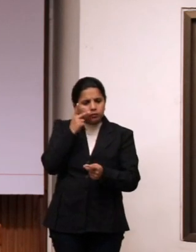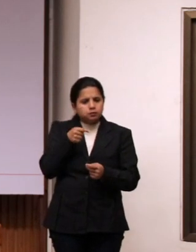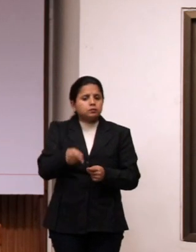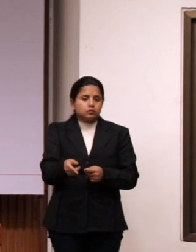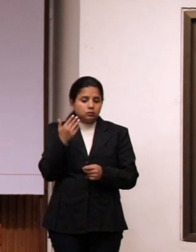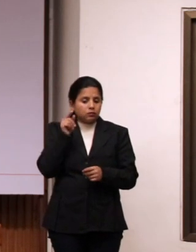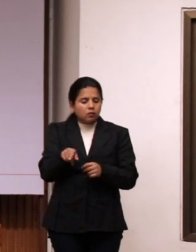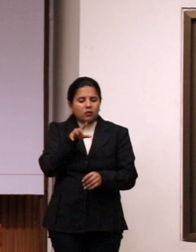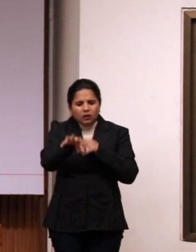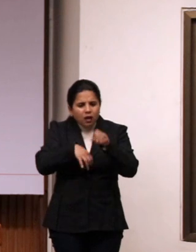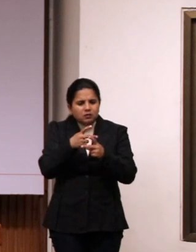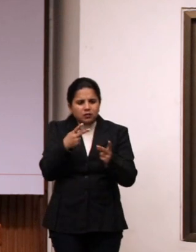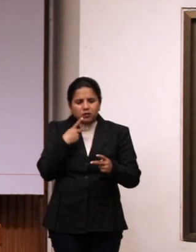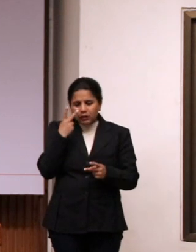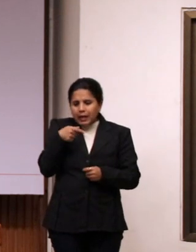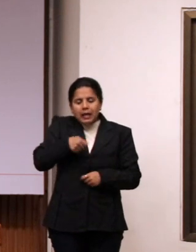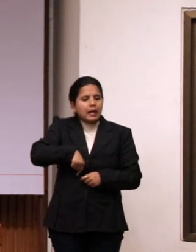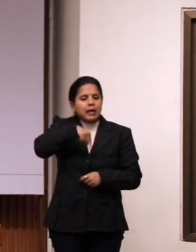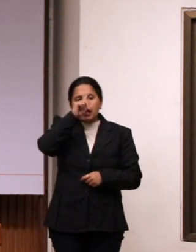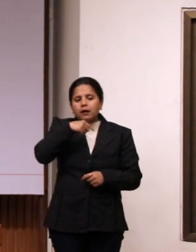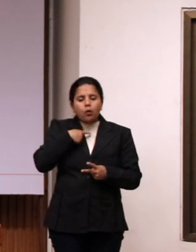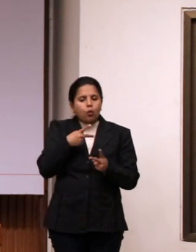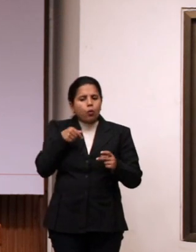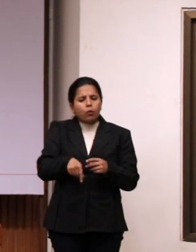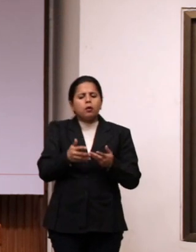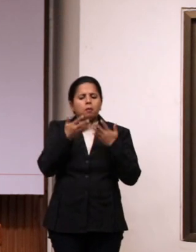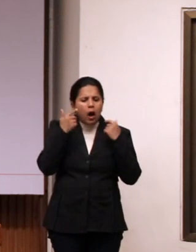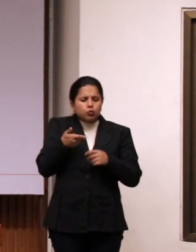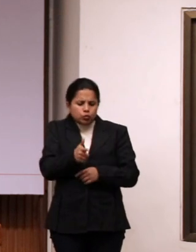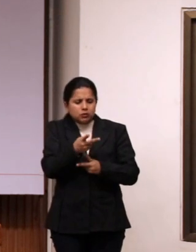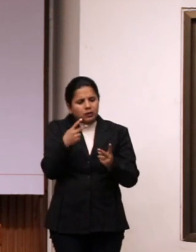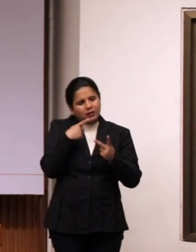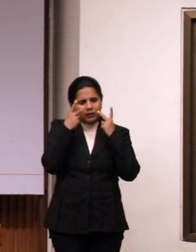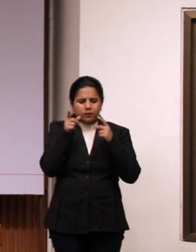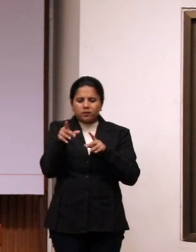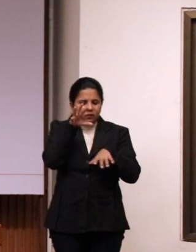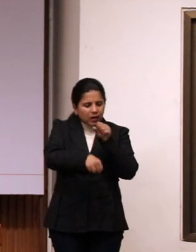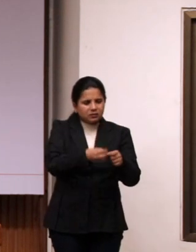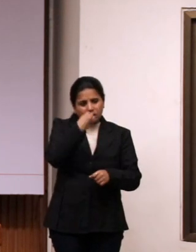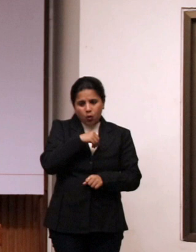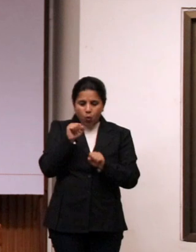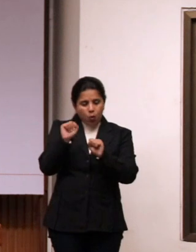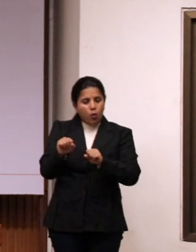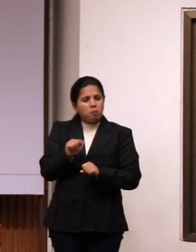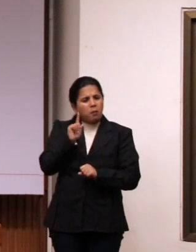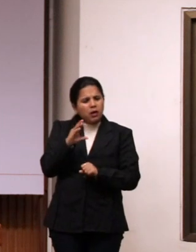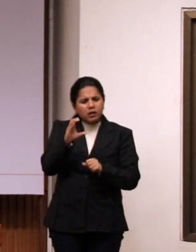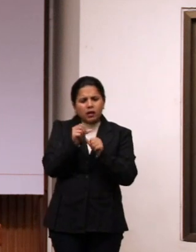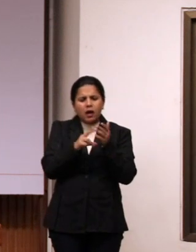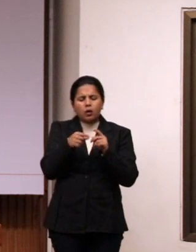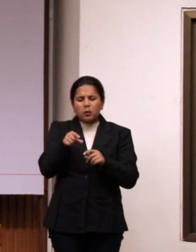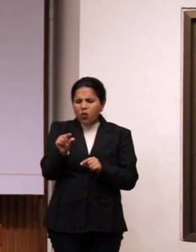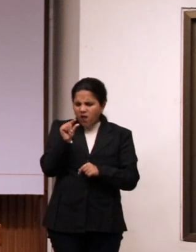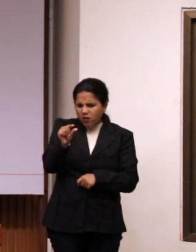the carnivore which feed on ground, like on Indian hare and mouse and other. But since the canopy cover is so thick, grasses has